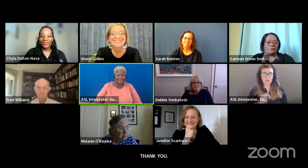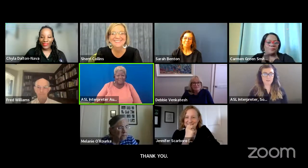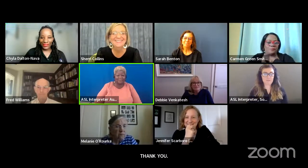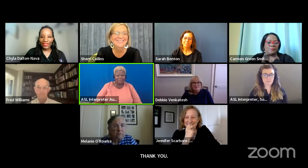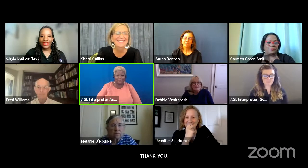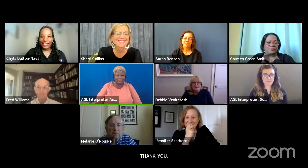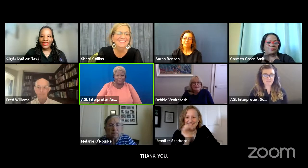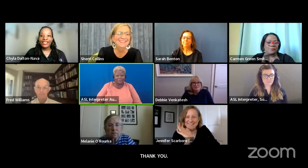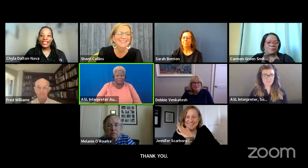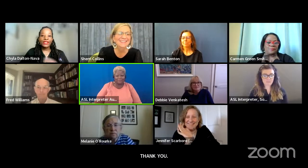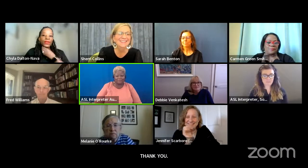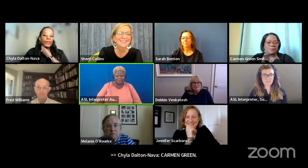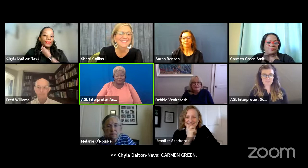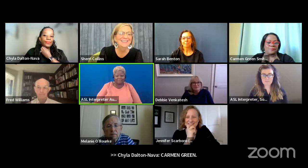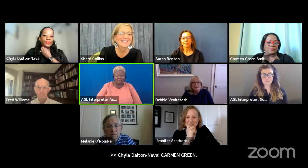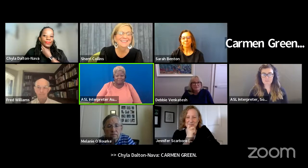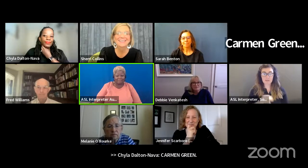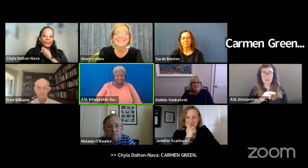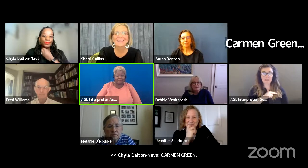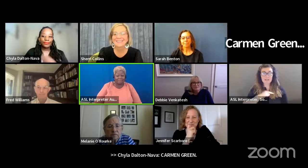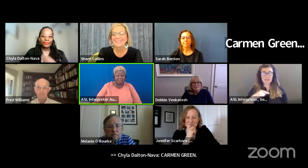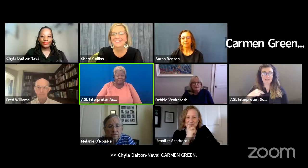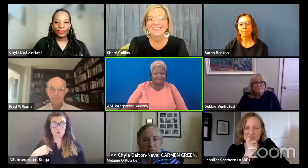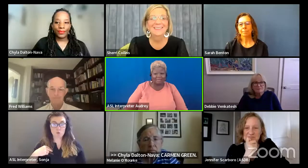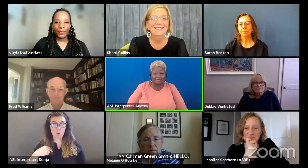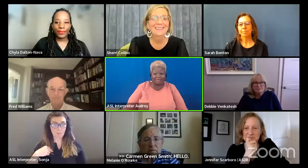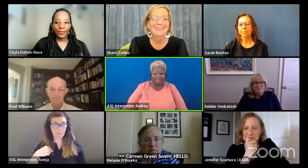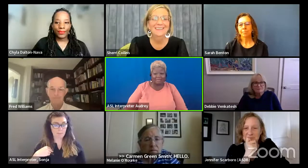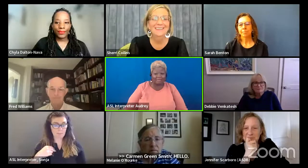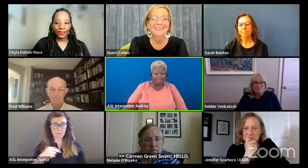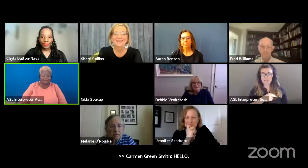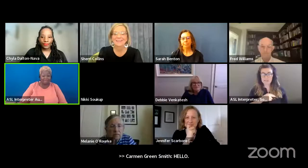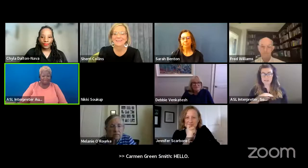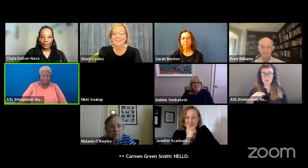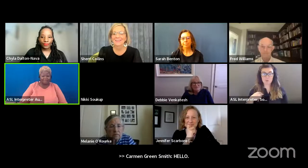Hello, I'm here. Nikki Sukup,